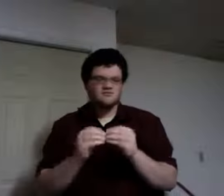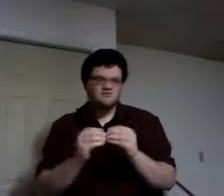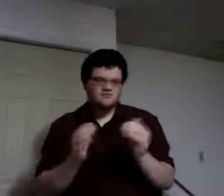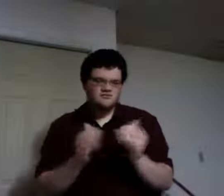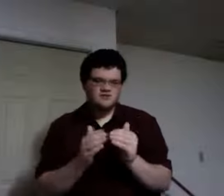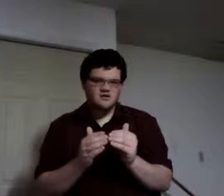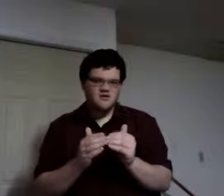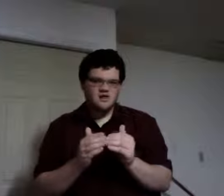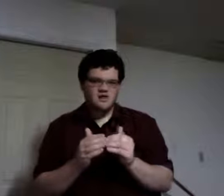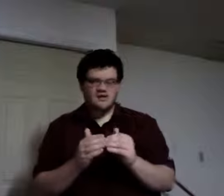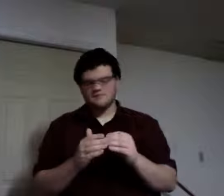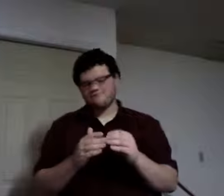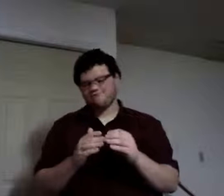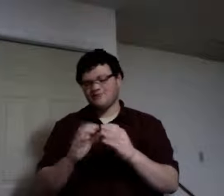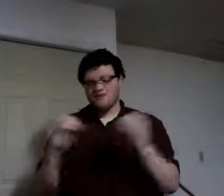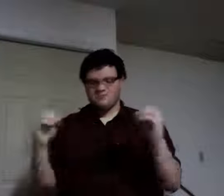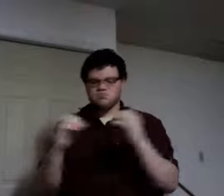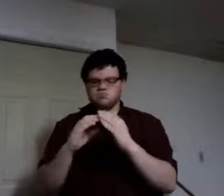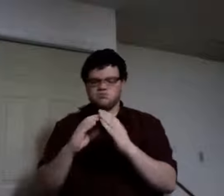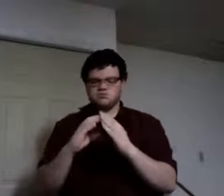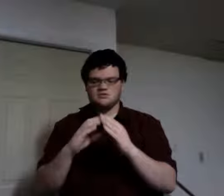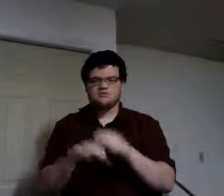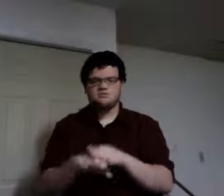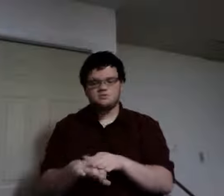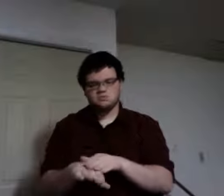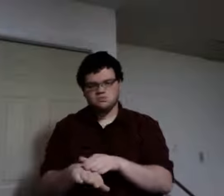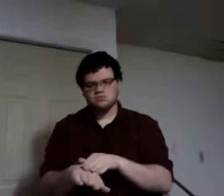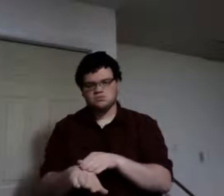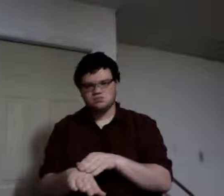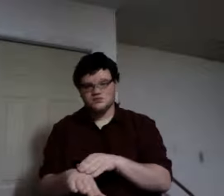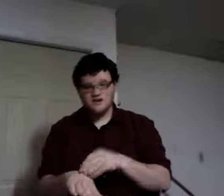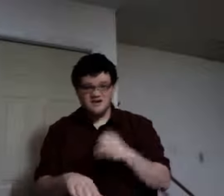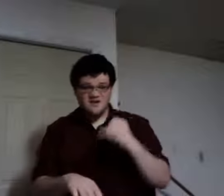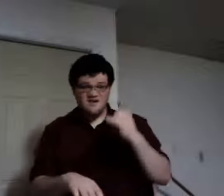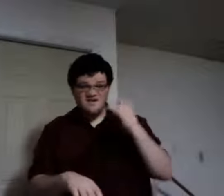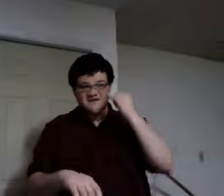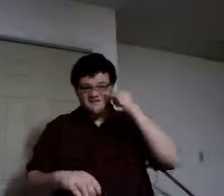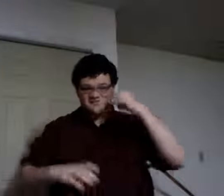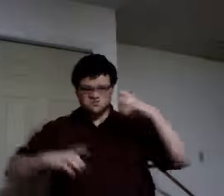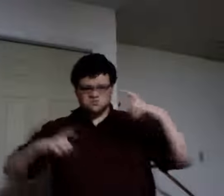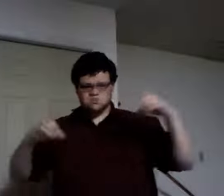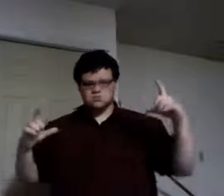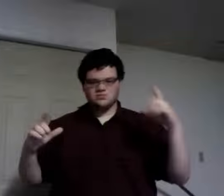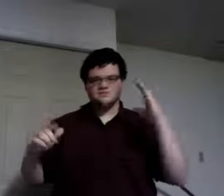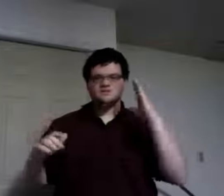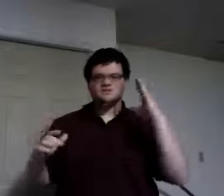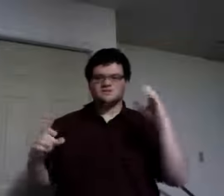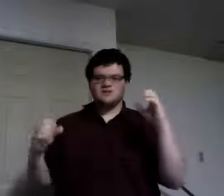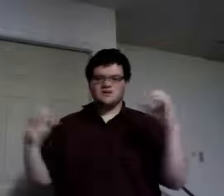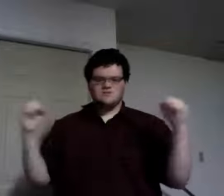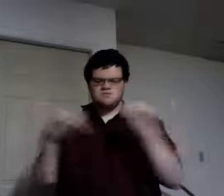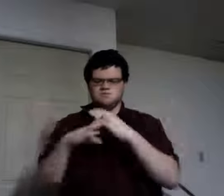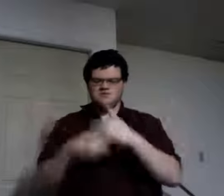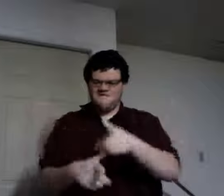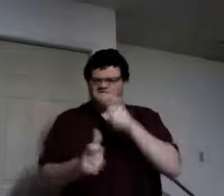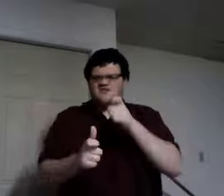But if you're supermassive, the fusion will occur really, really fast. So that's a general idea of just how stars get formed and why they